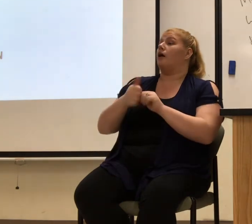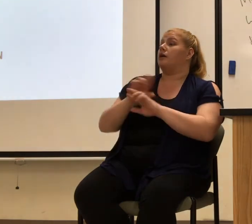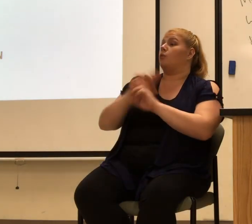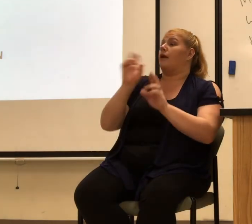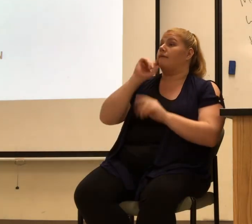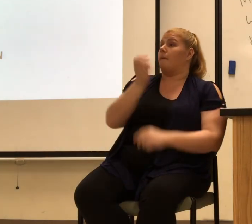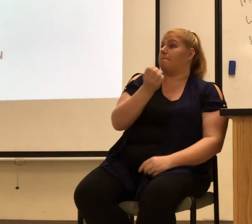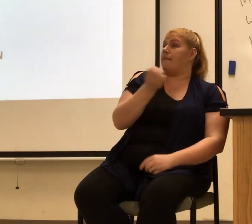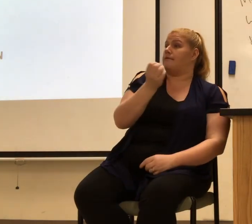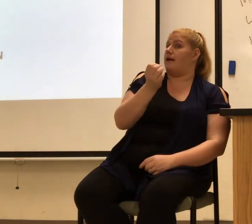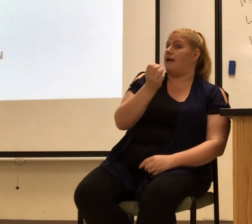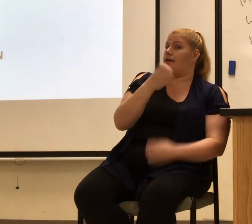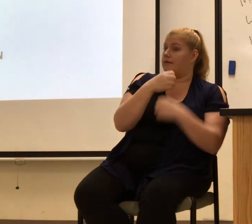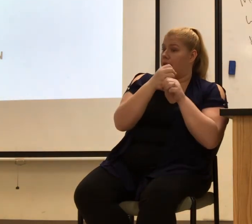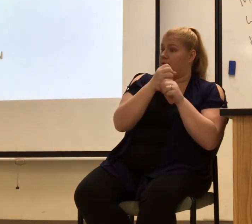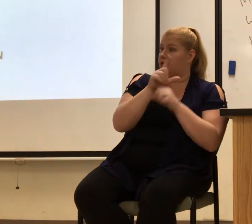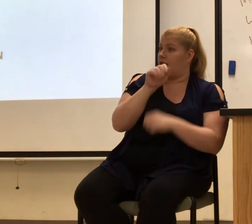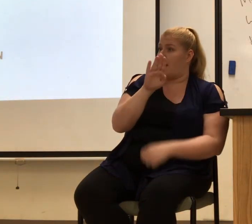that.